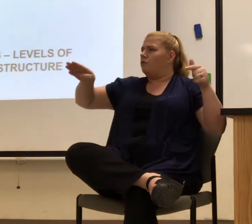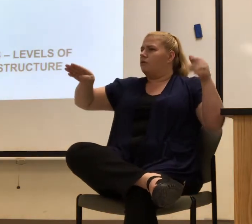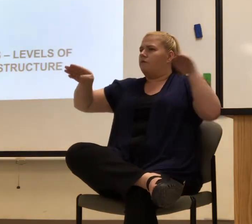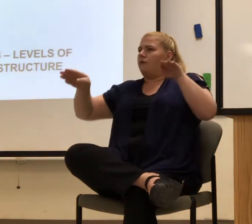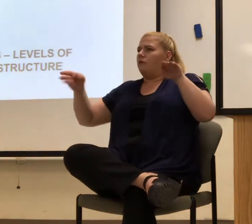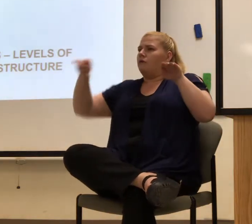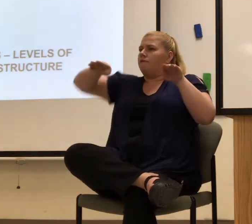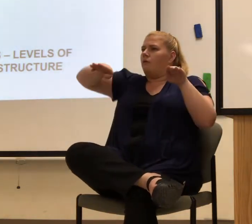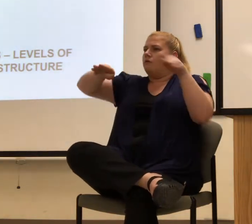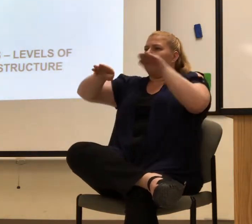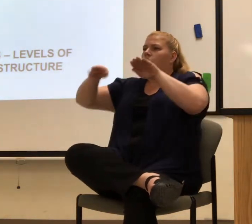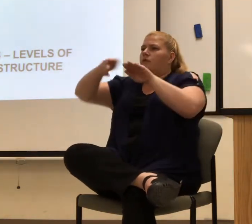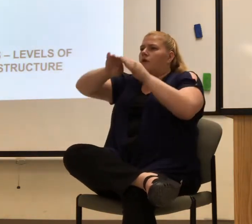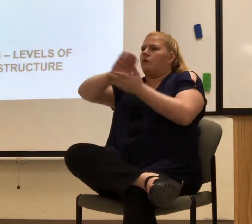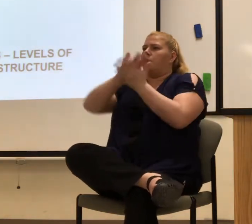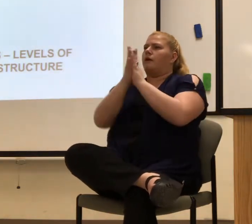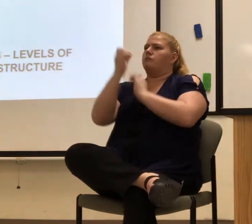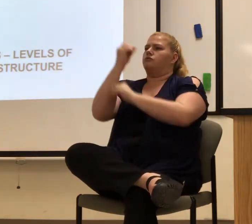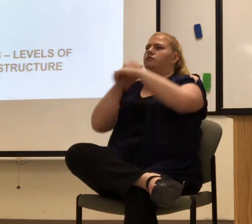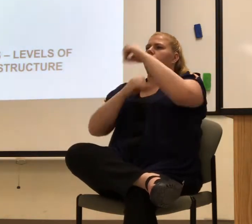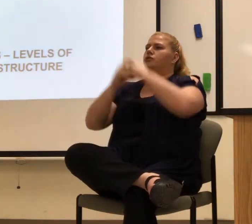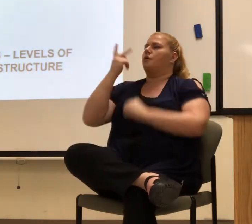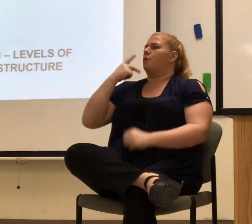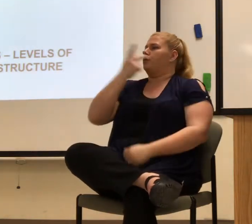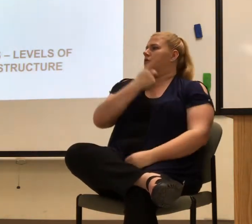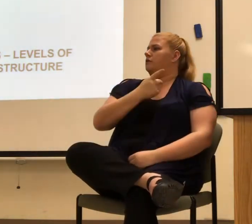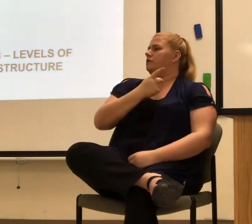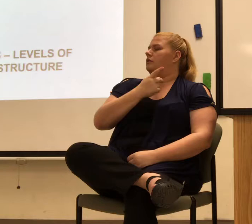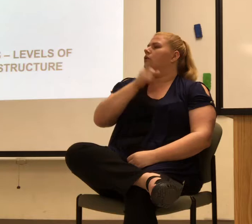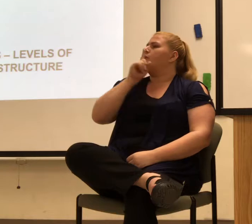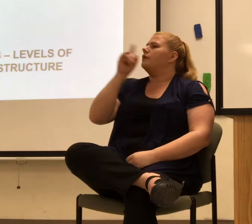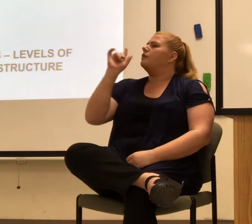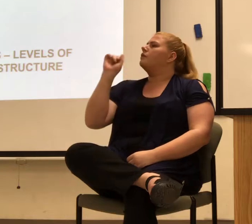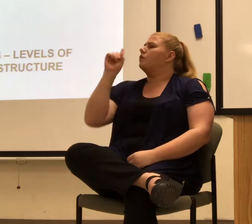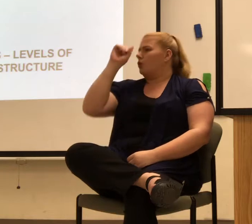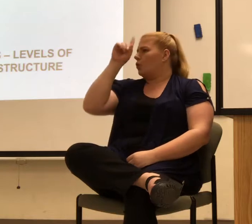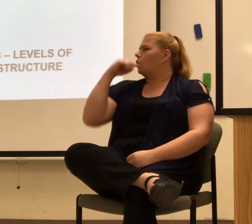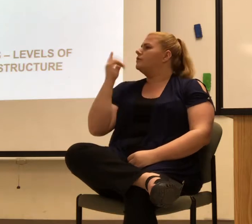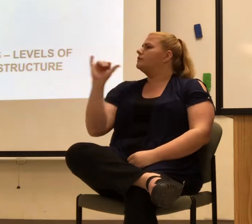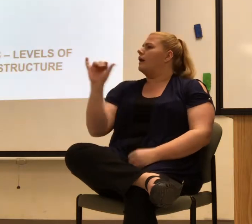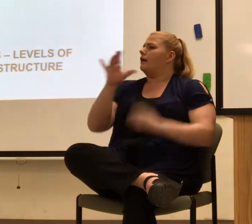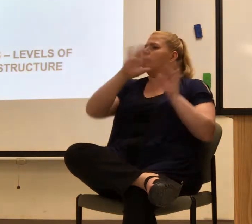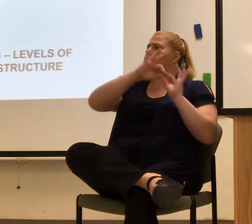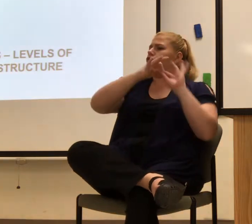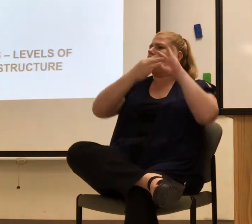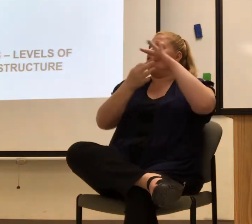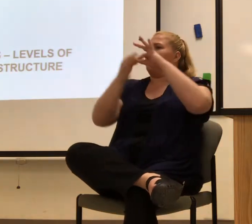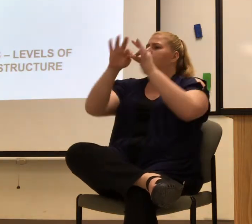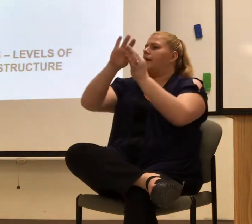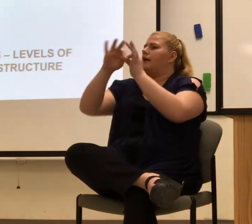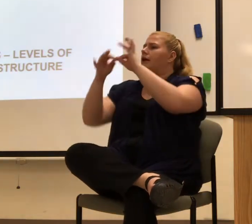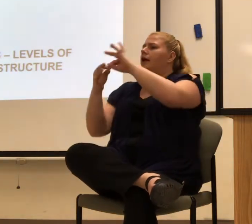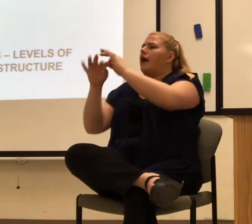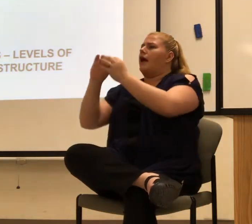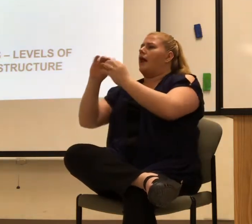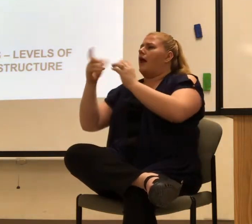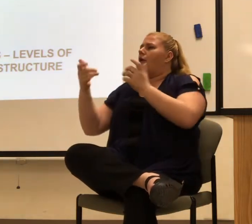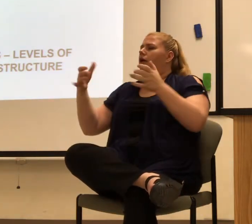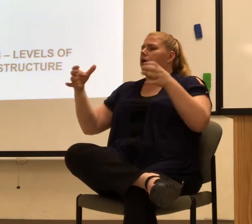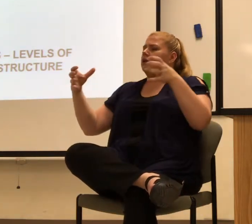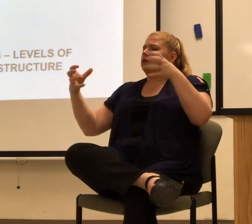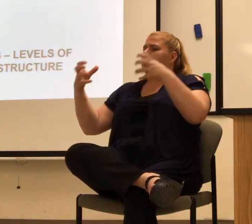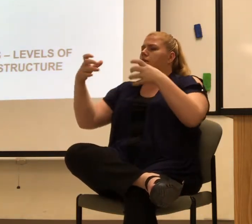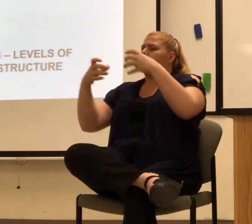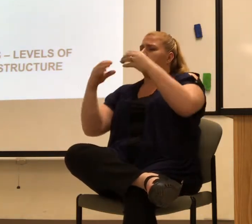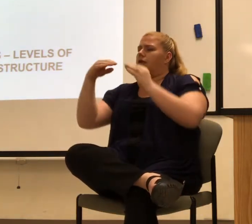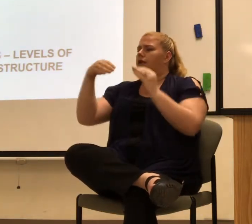structure. Literally just link a chain together, and the chain folds based on how all the functional groups fit together. How